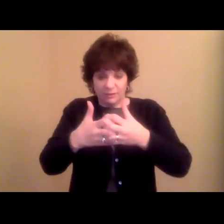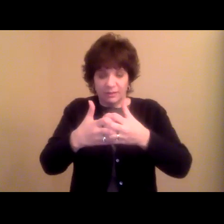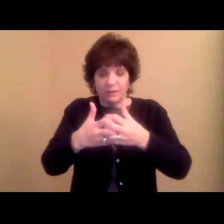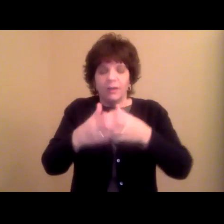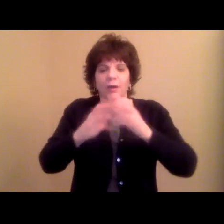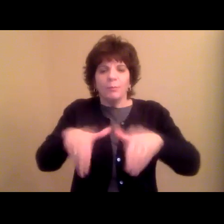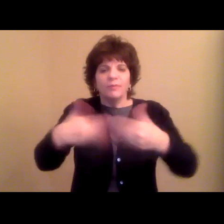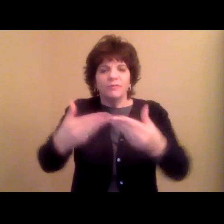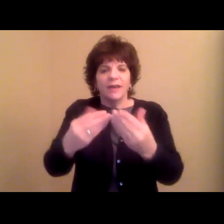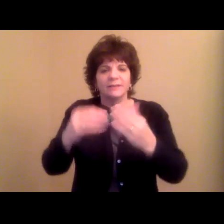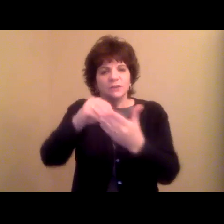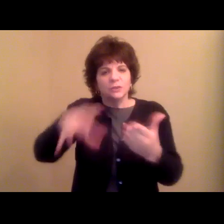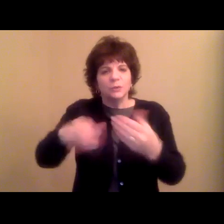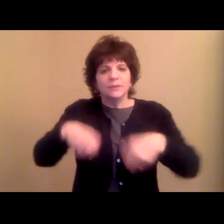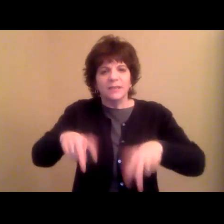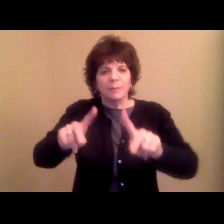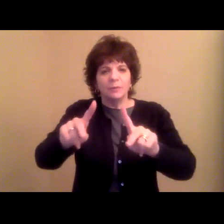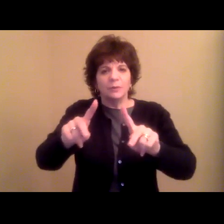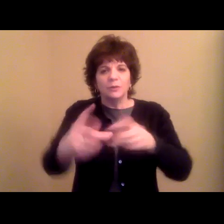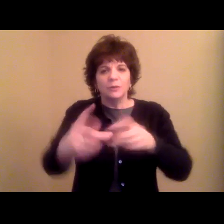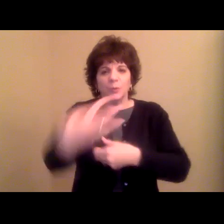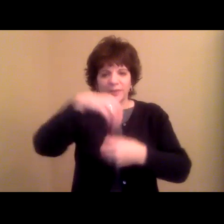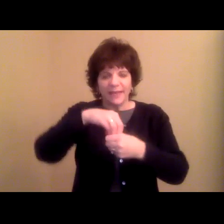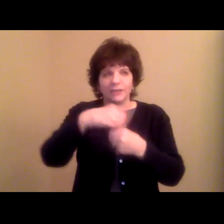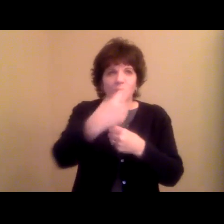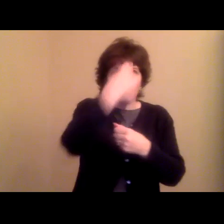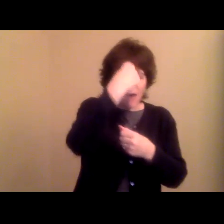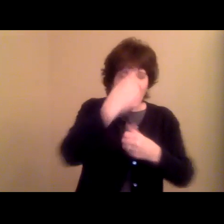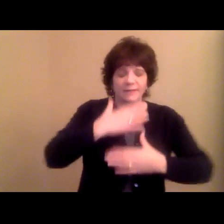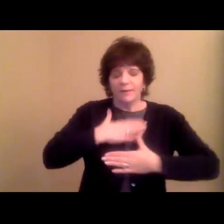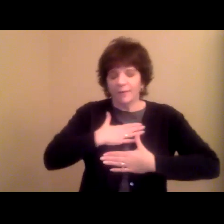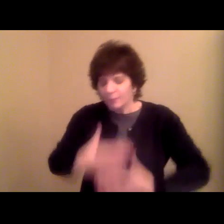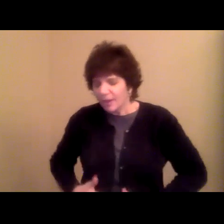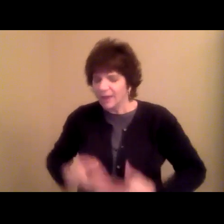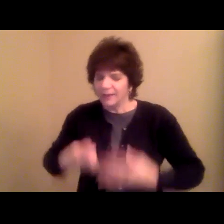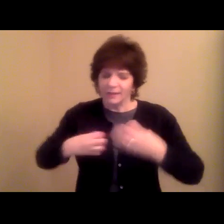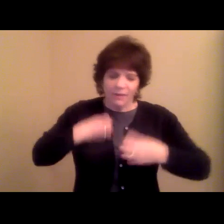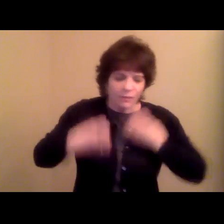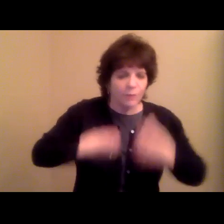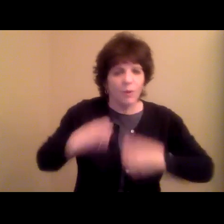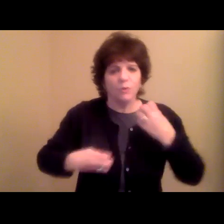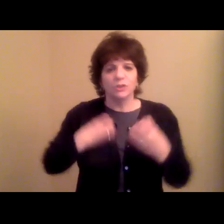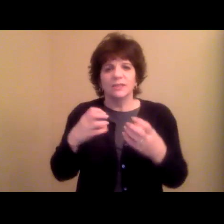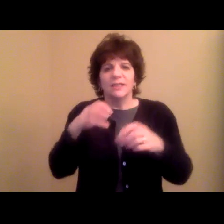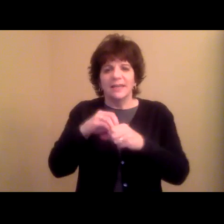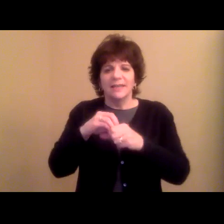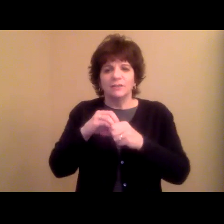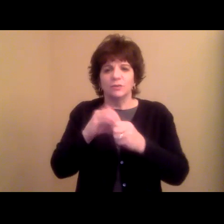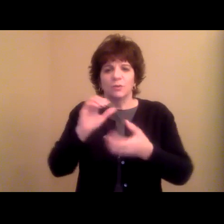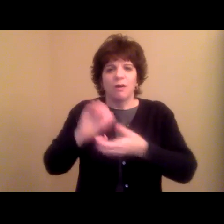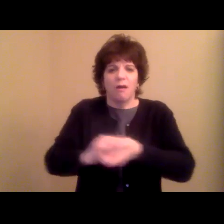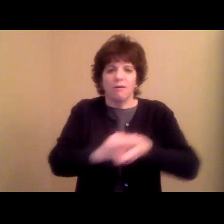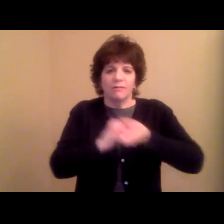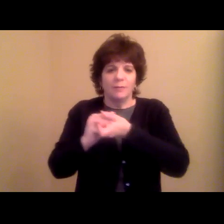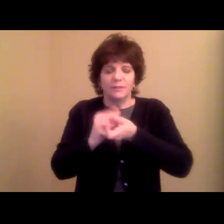an opportunity to engage their mind, body, emotions into sort of a collaborative